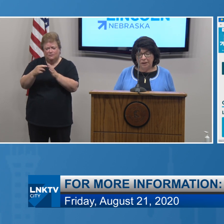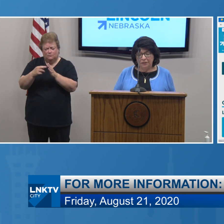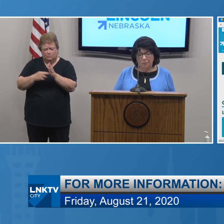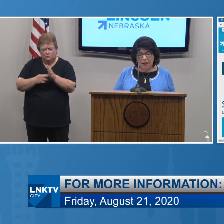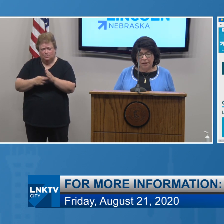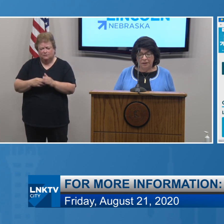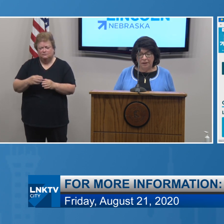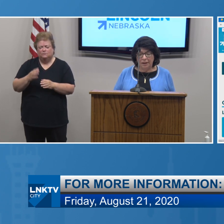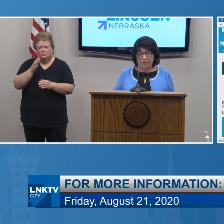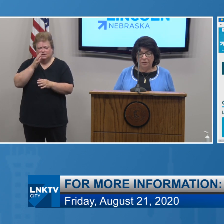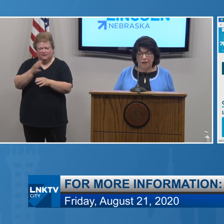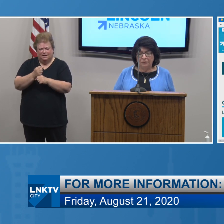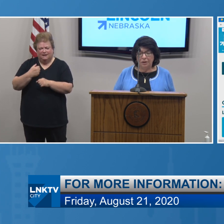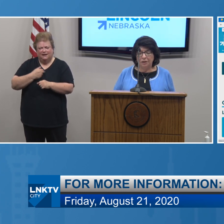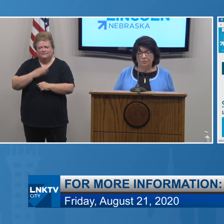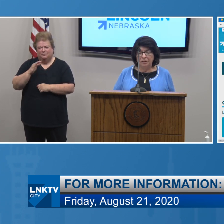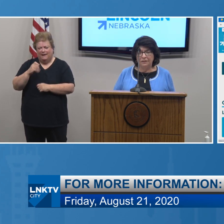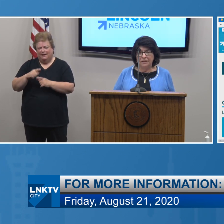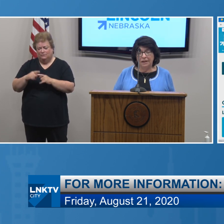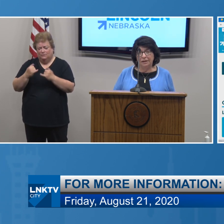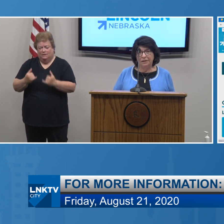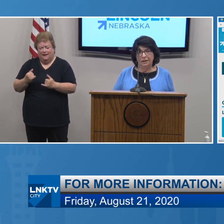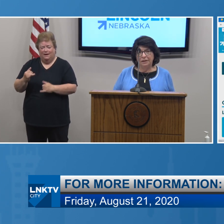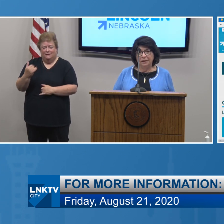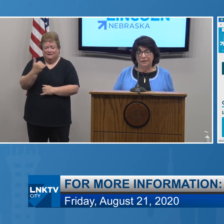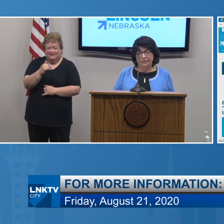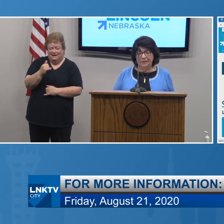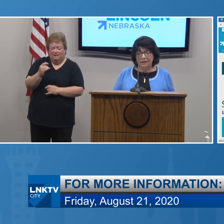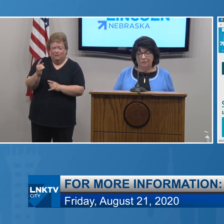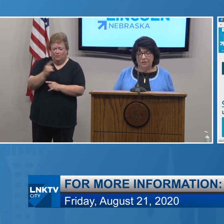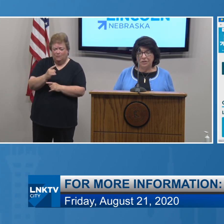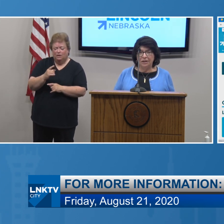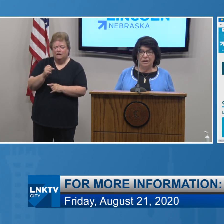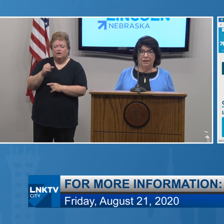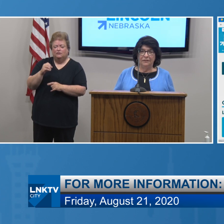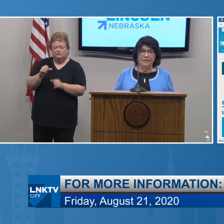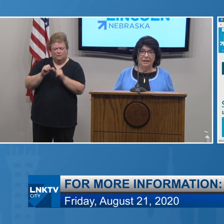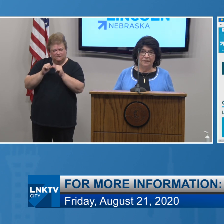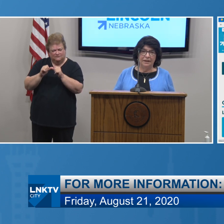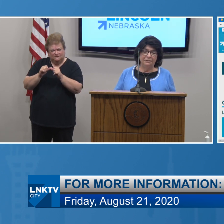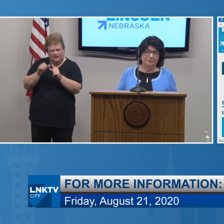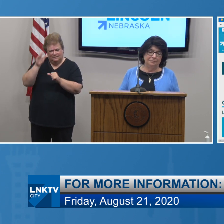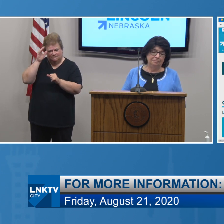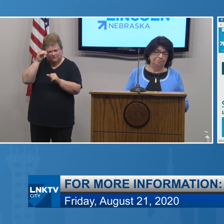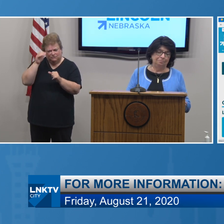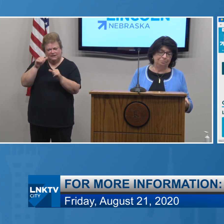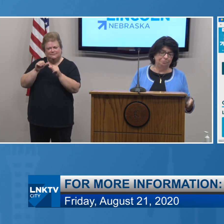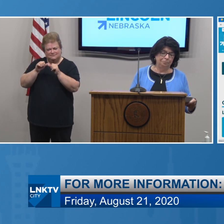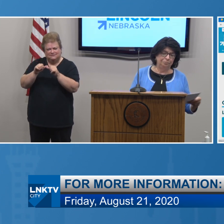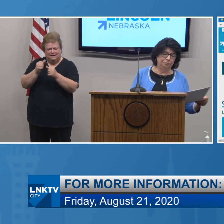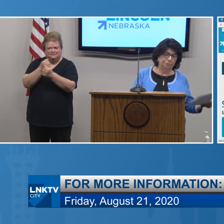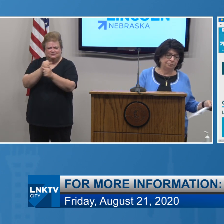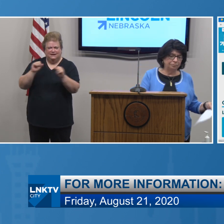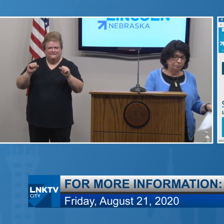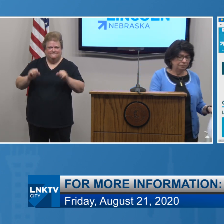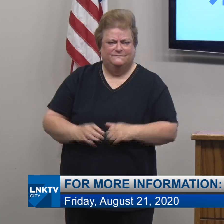for getting us back into the yellow level on the risk dial. Let's stay vigilant and stay safe.